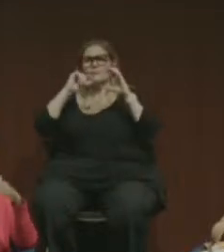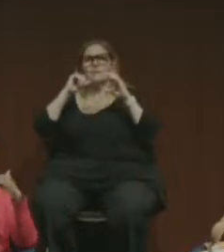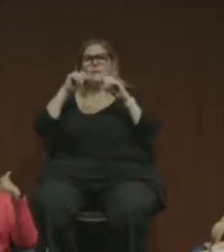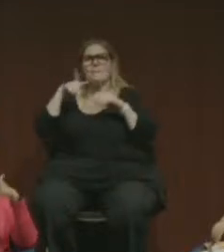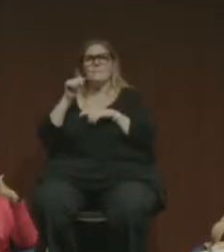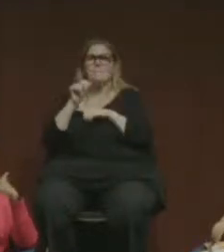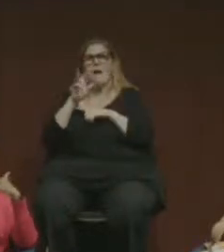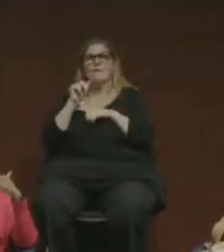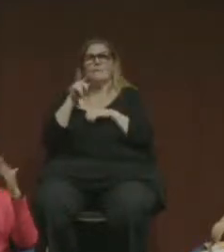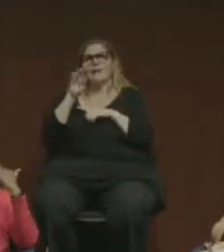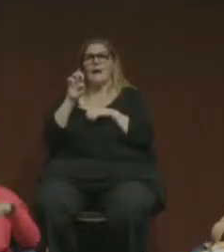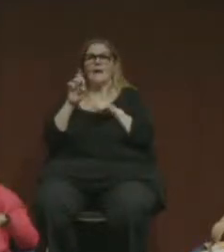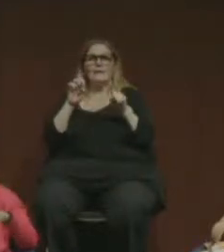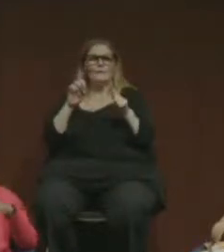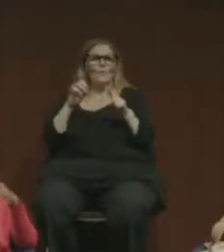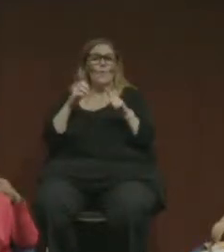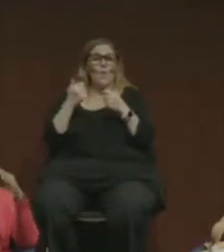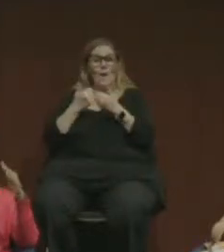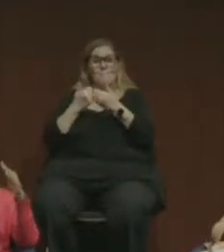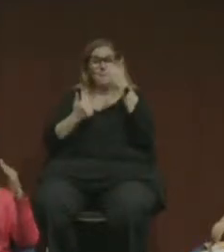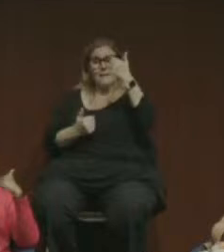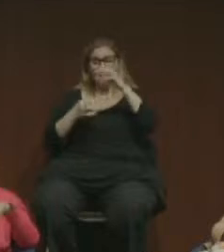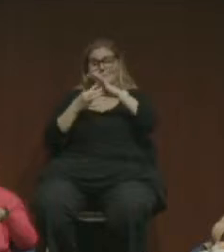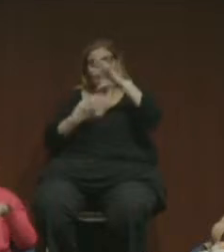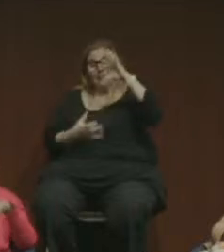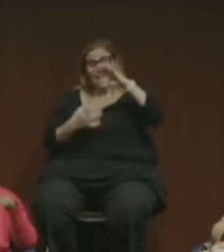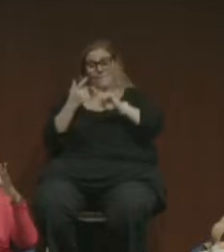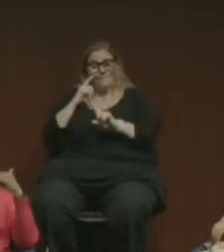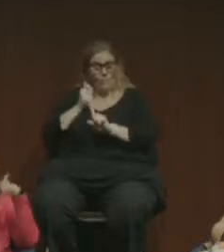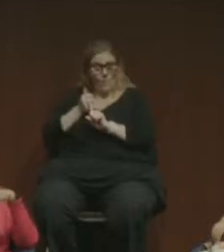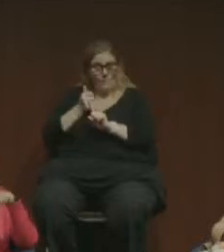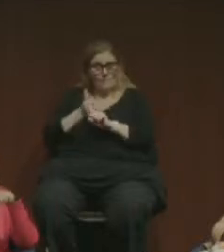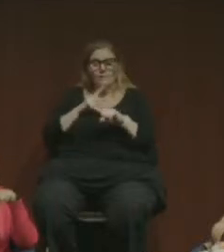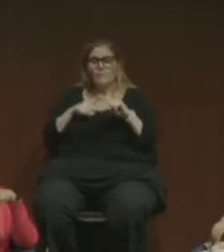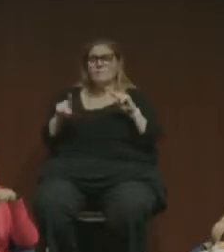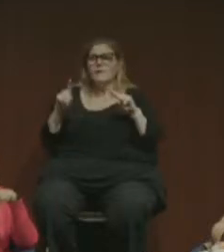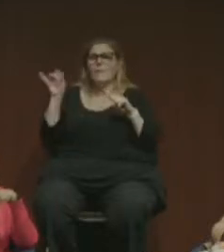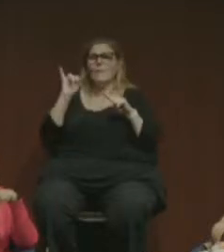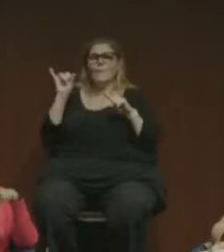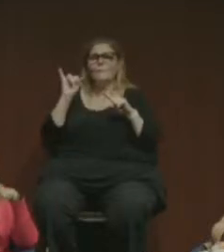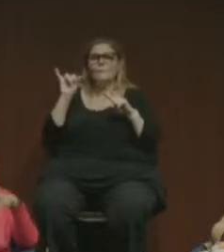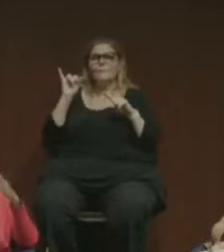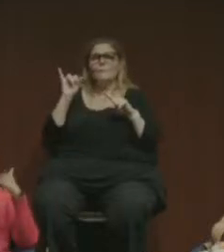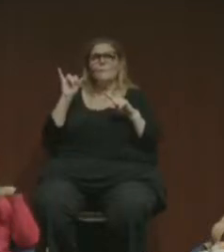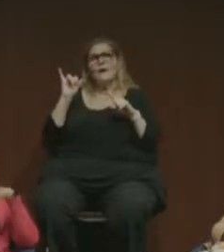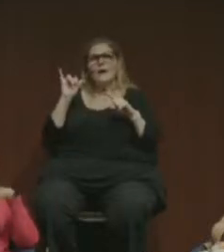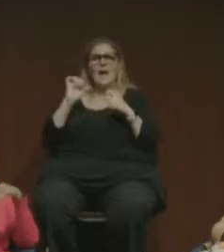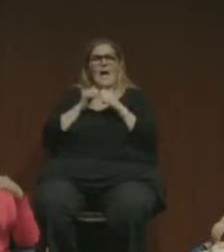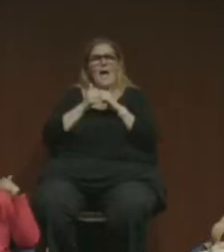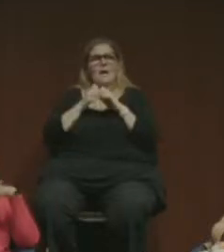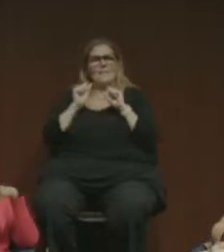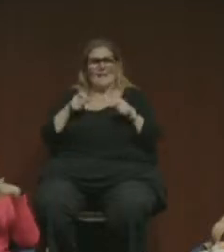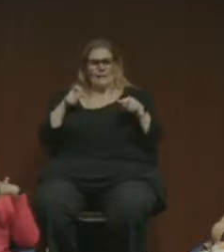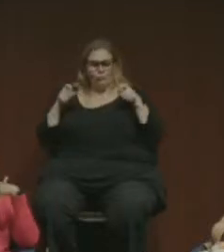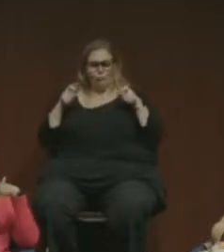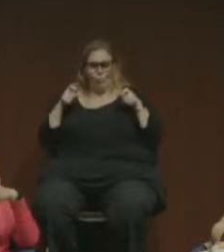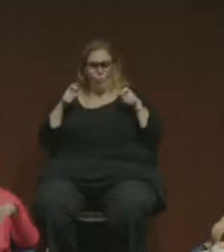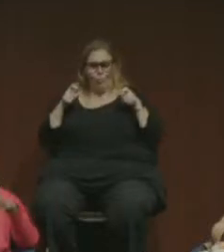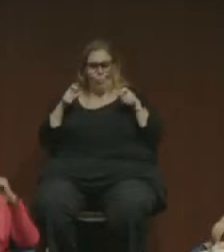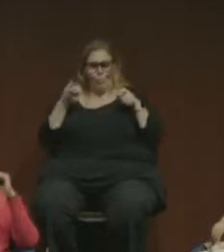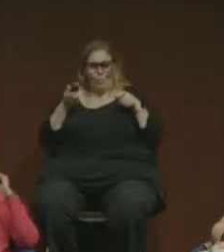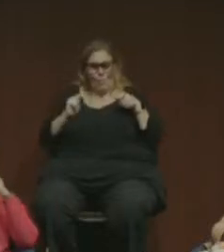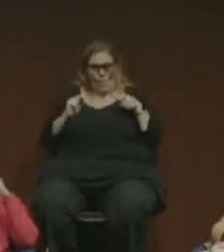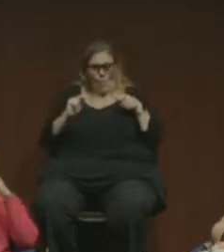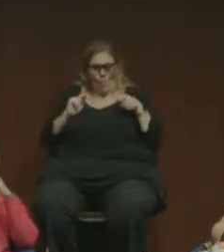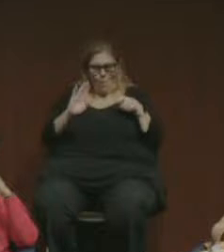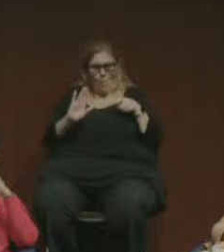paradise for them, or emancipation for themselves, but also in a way that they have control over their